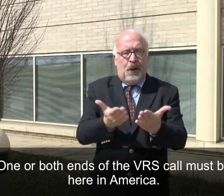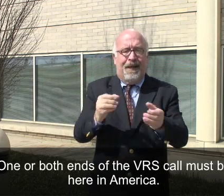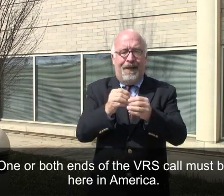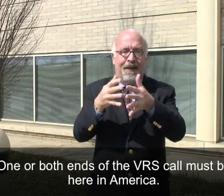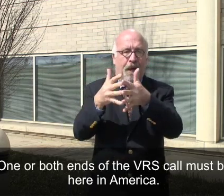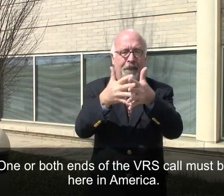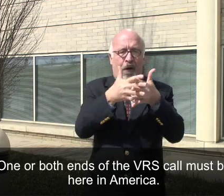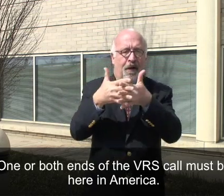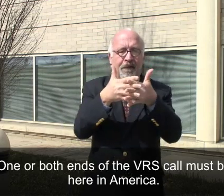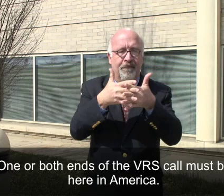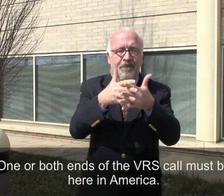in America.